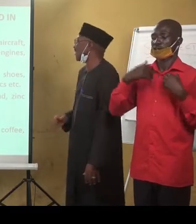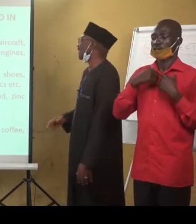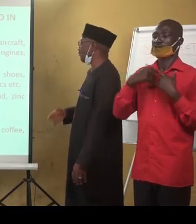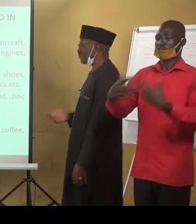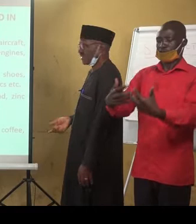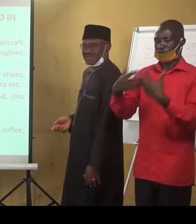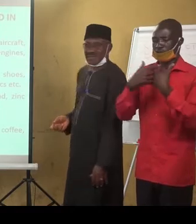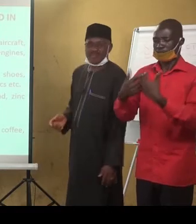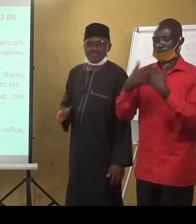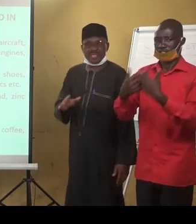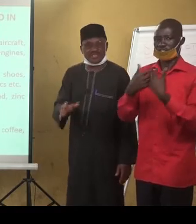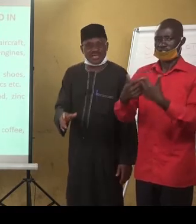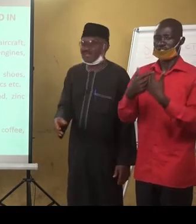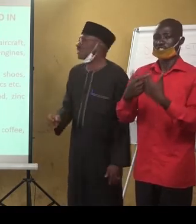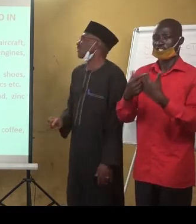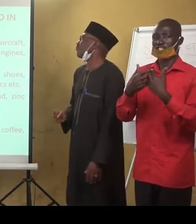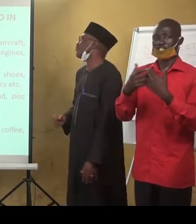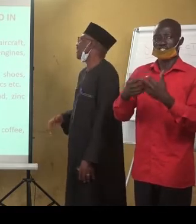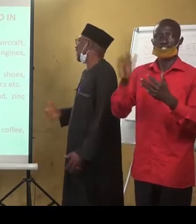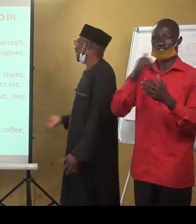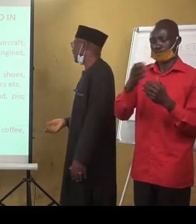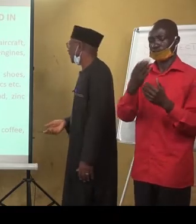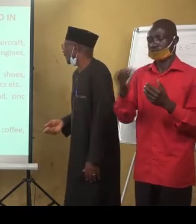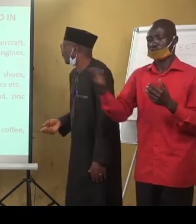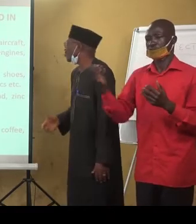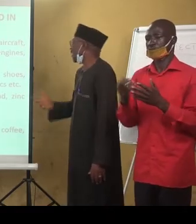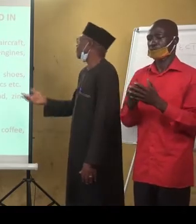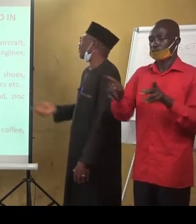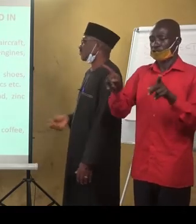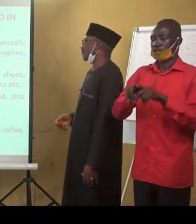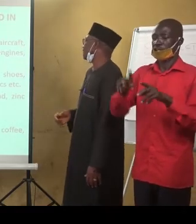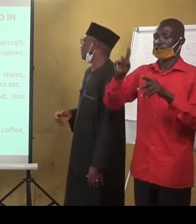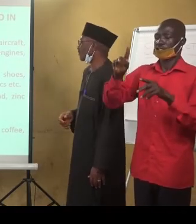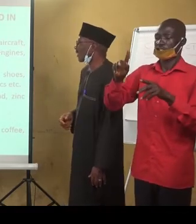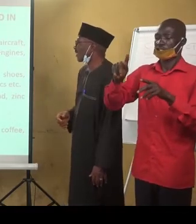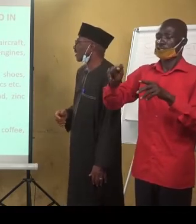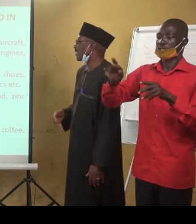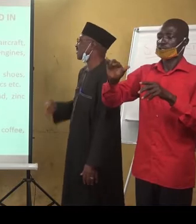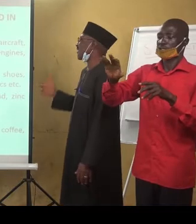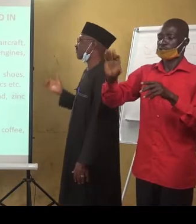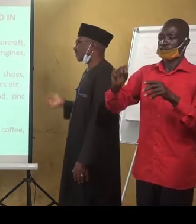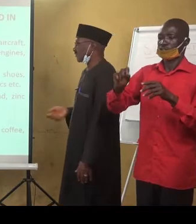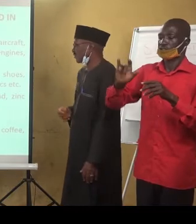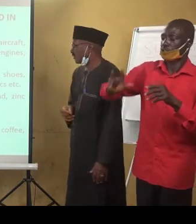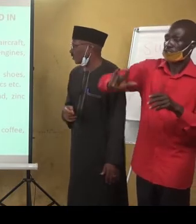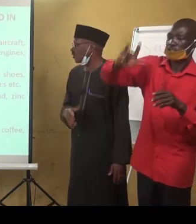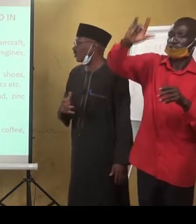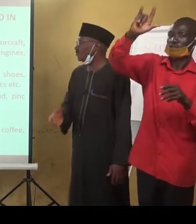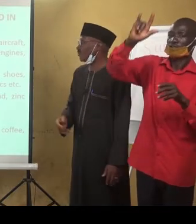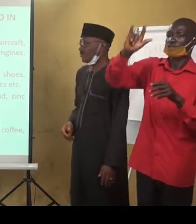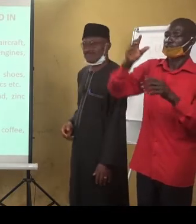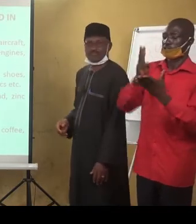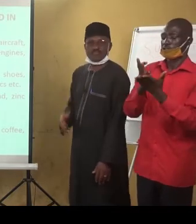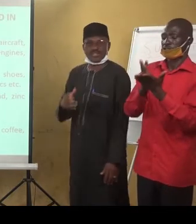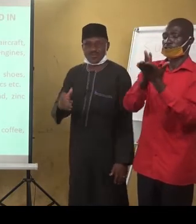machineries and equipment. Machineries and equipment like tractors, aircraft, ship,